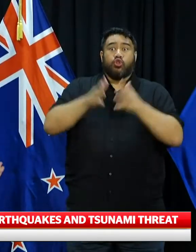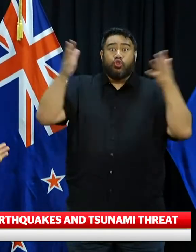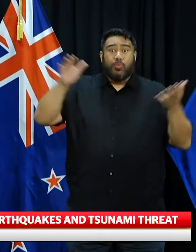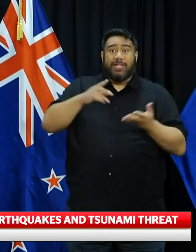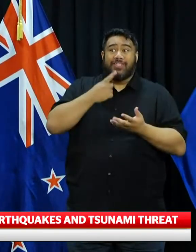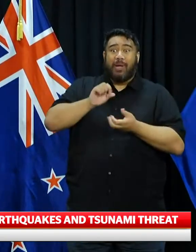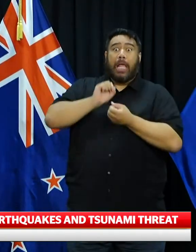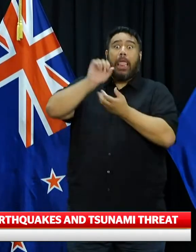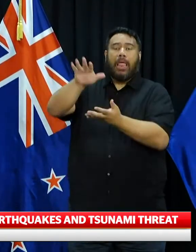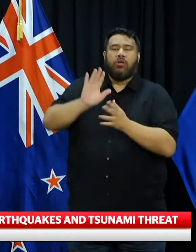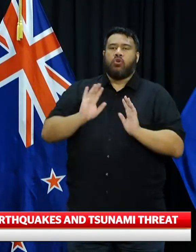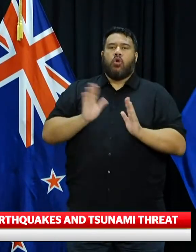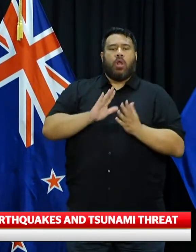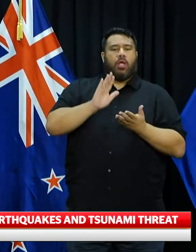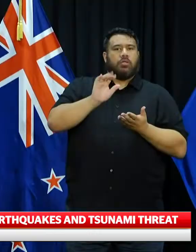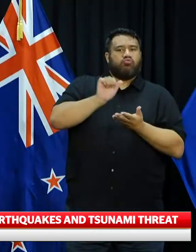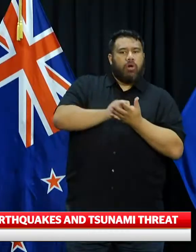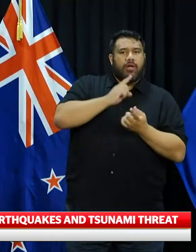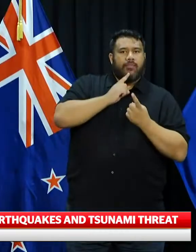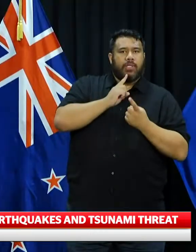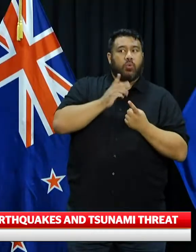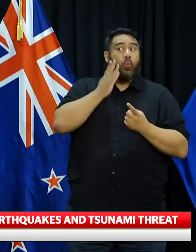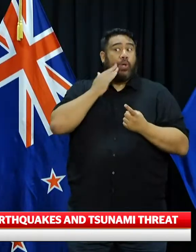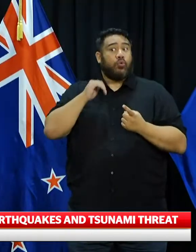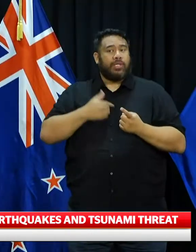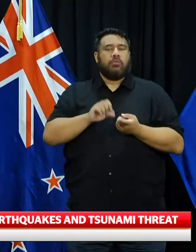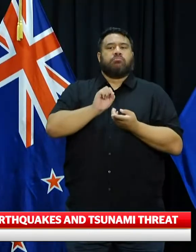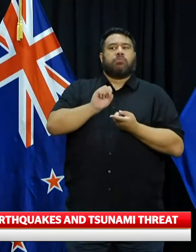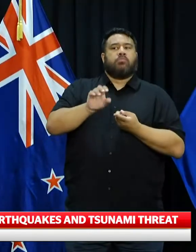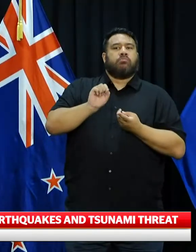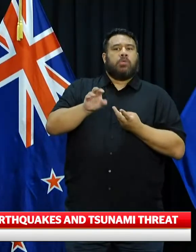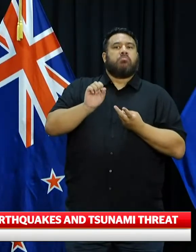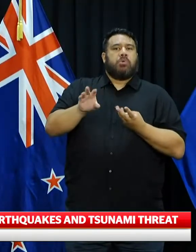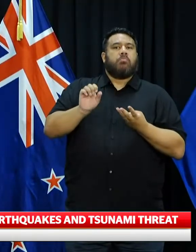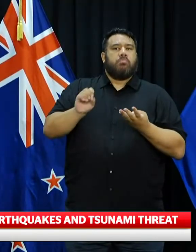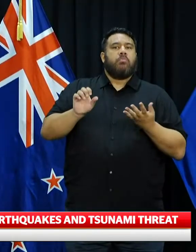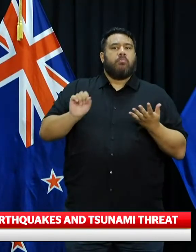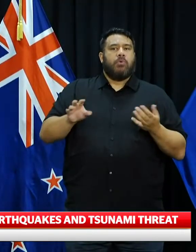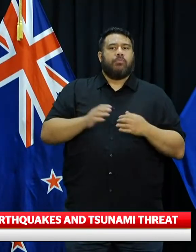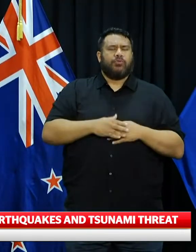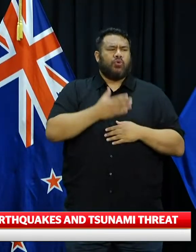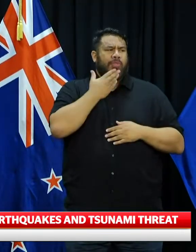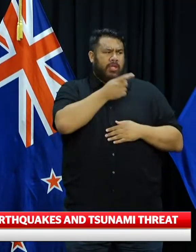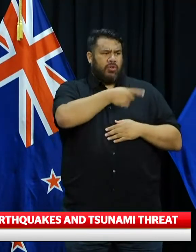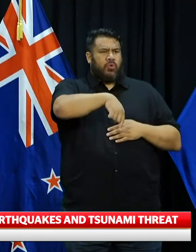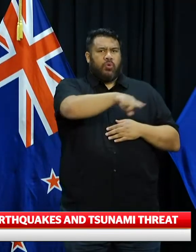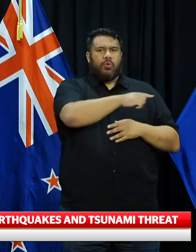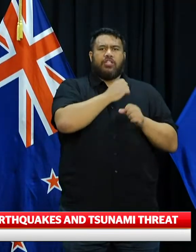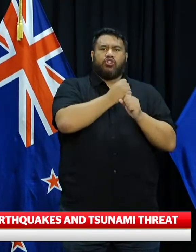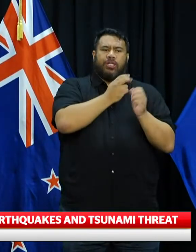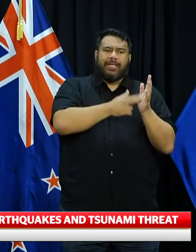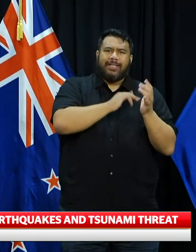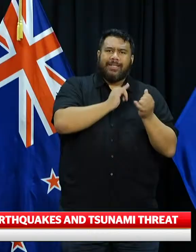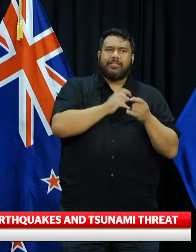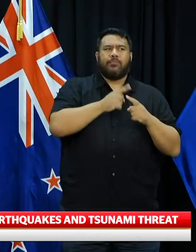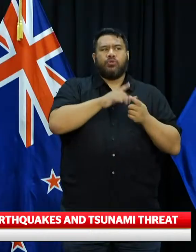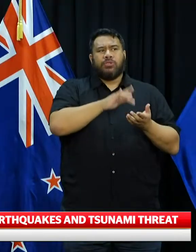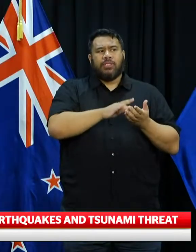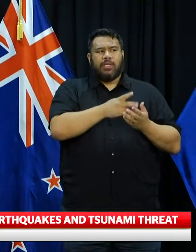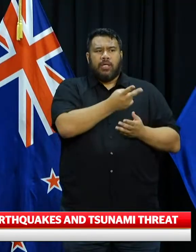given. And I acknowledge my colleagues from both NEMA and GNS for being able to provide that balance throughout the course of this